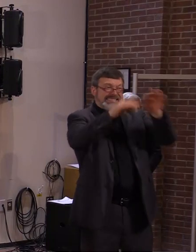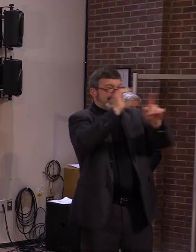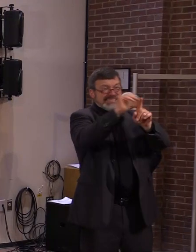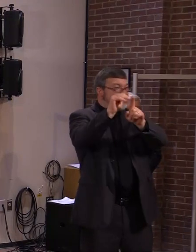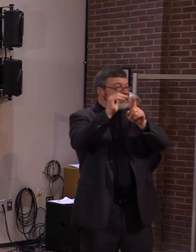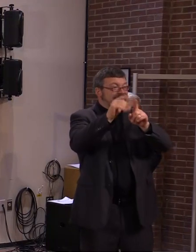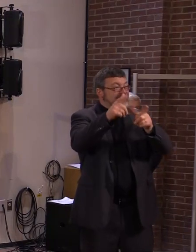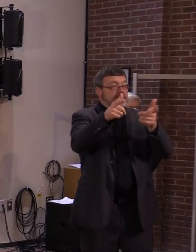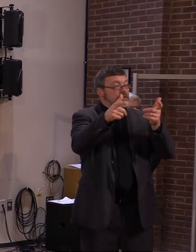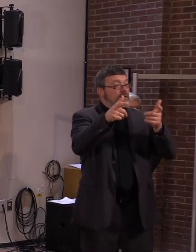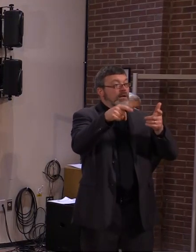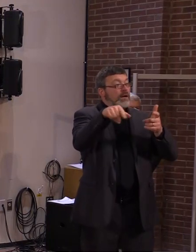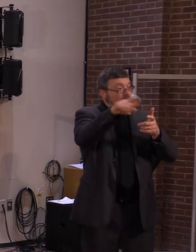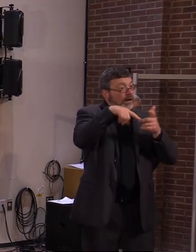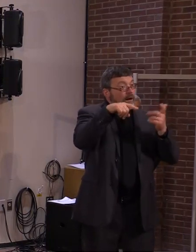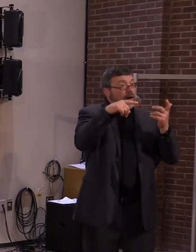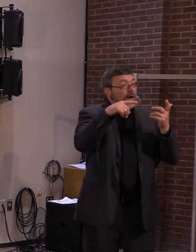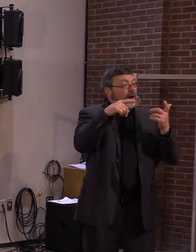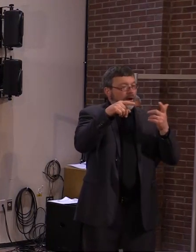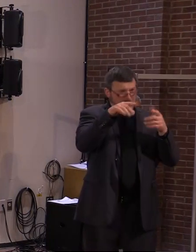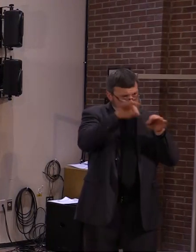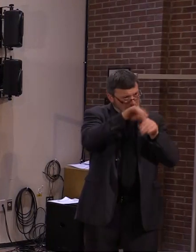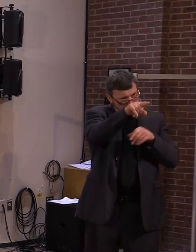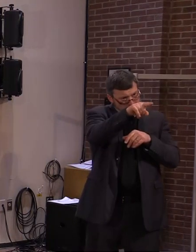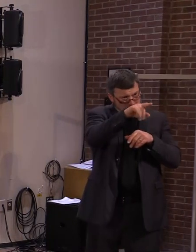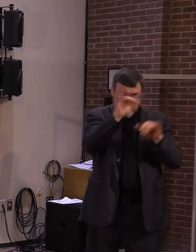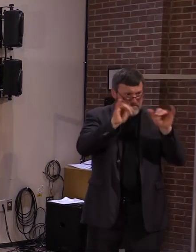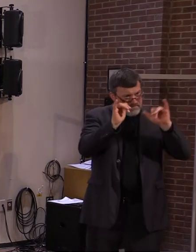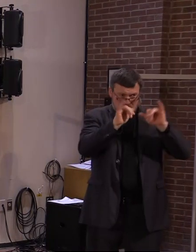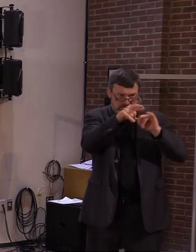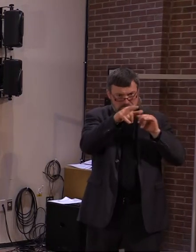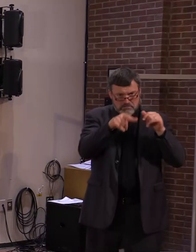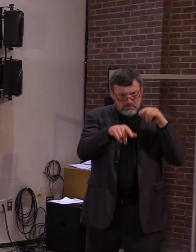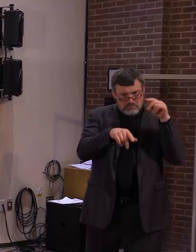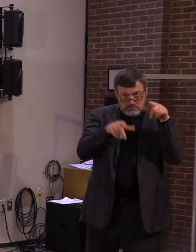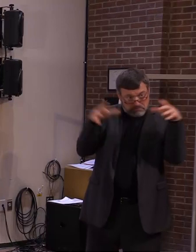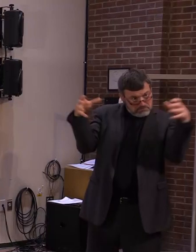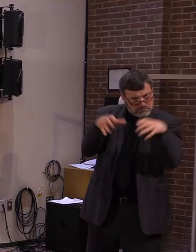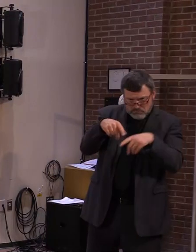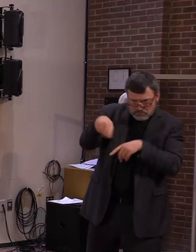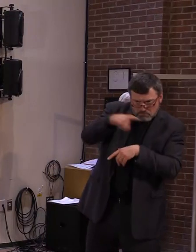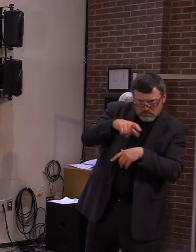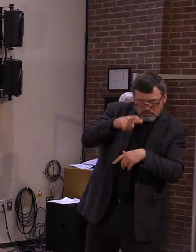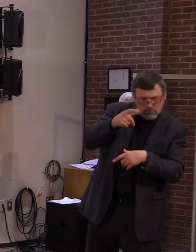people or households small, and have a testing strategy.